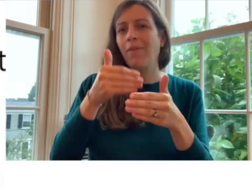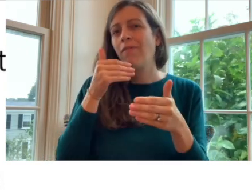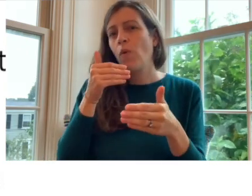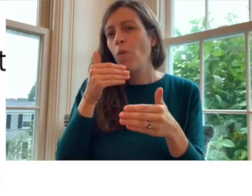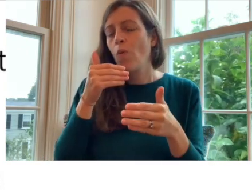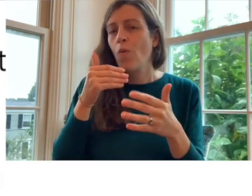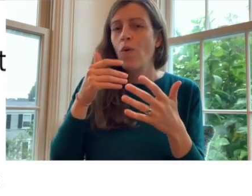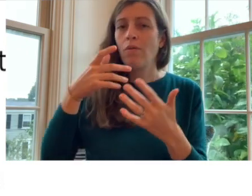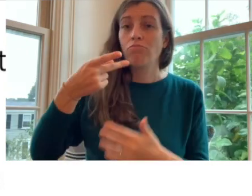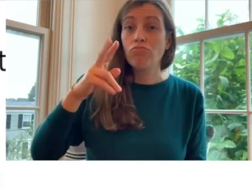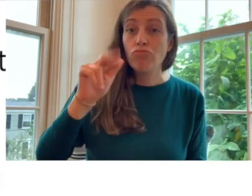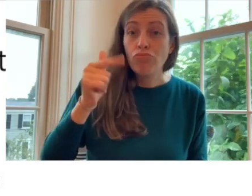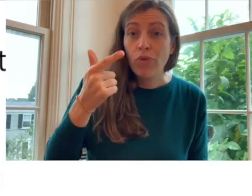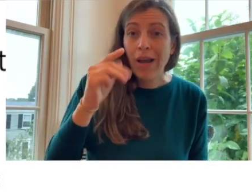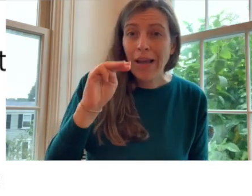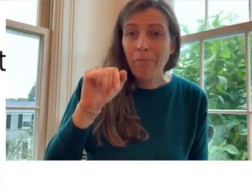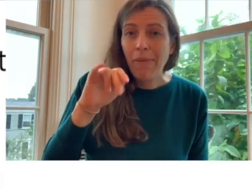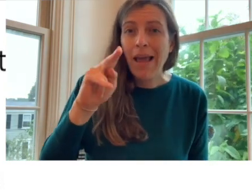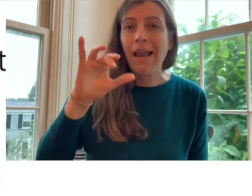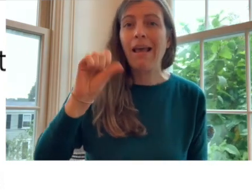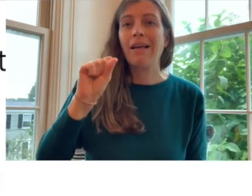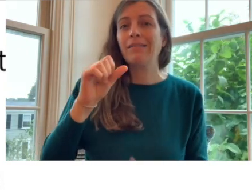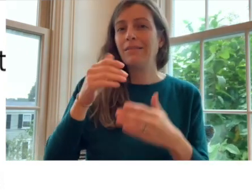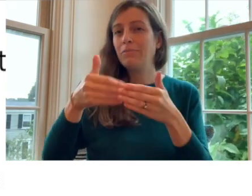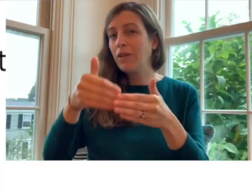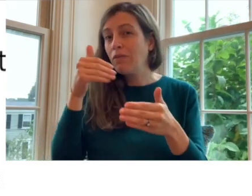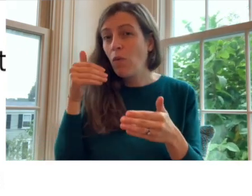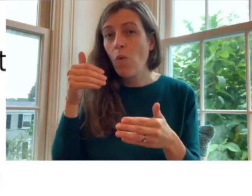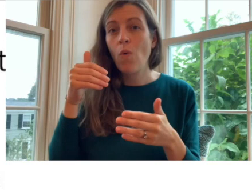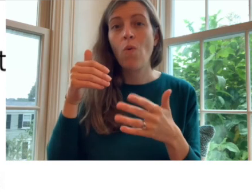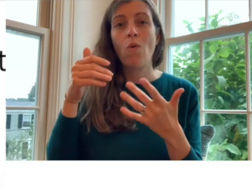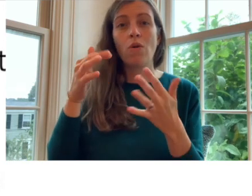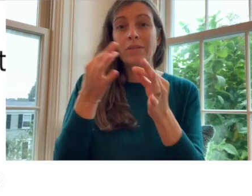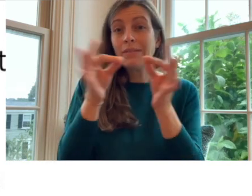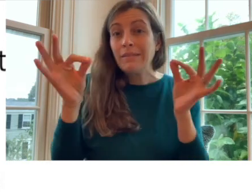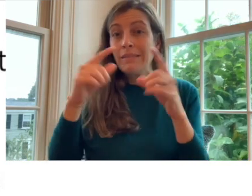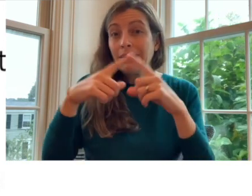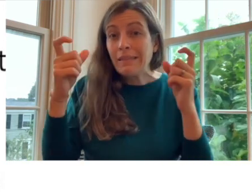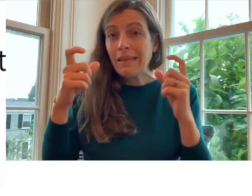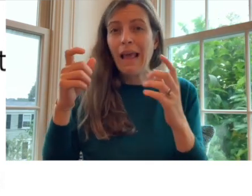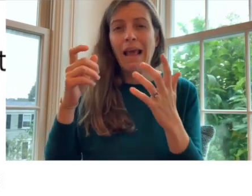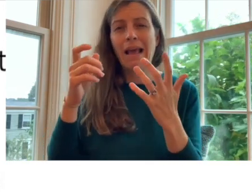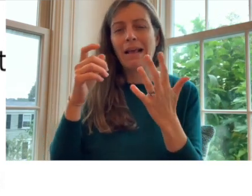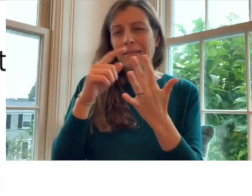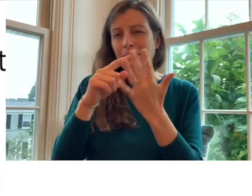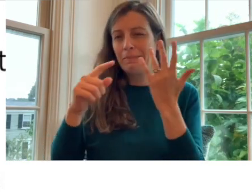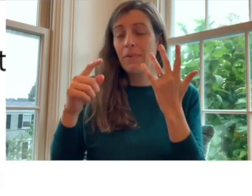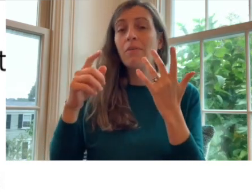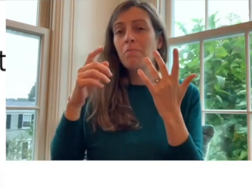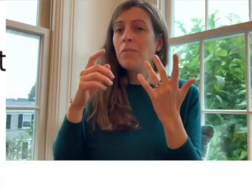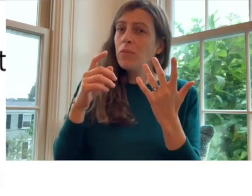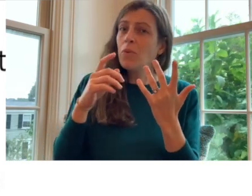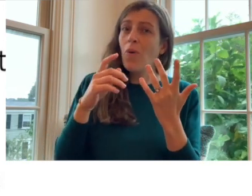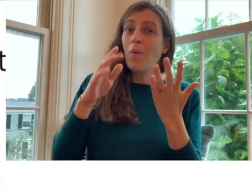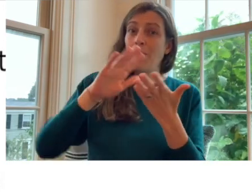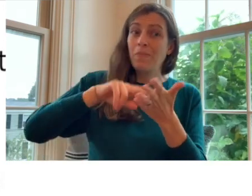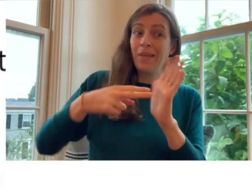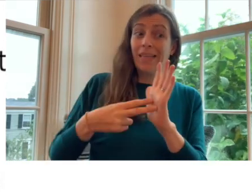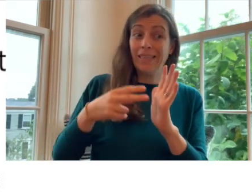emerging linguistic competence, so that makes it a really good candidate for early identification of a language delay. It's also a